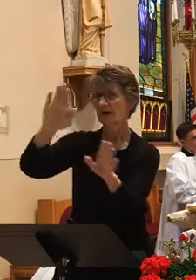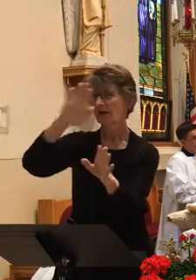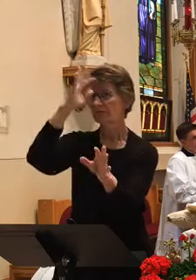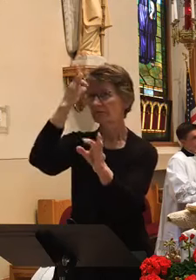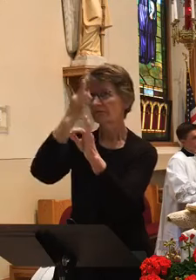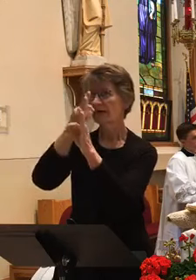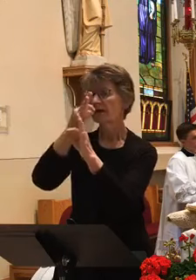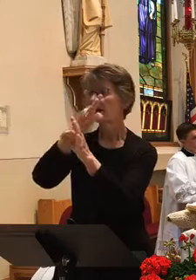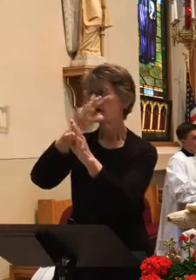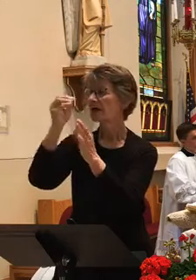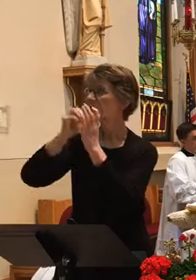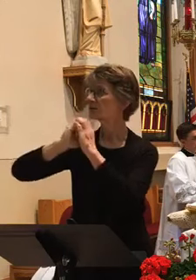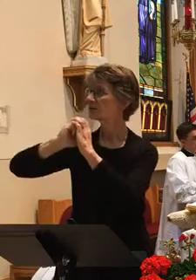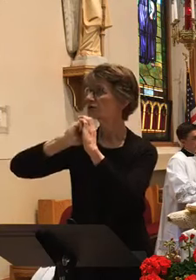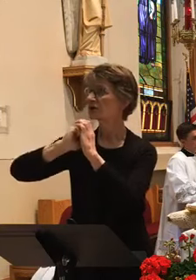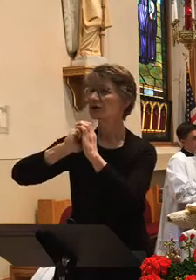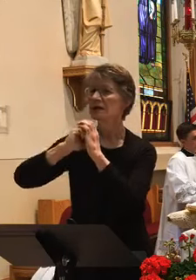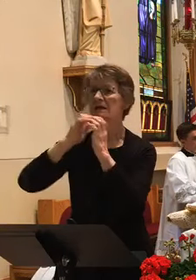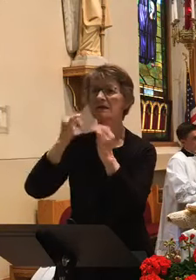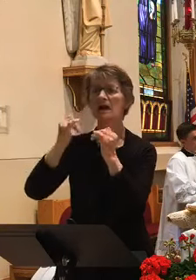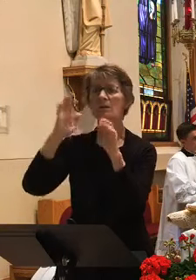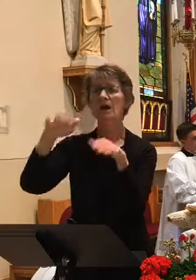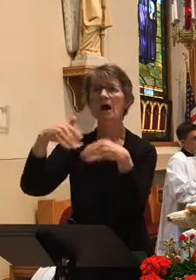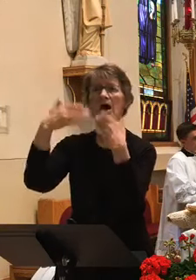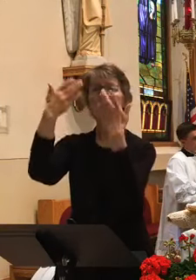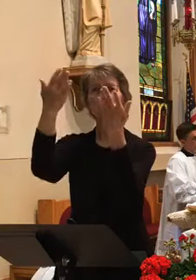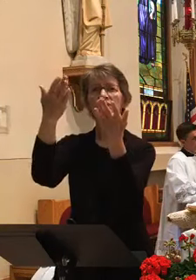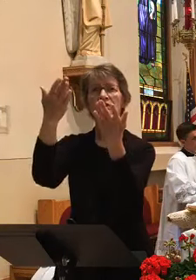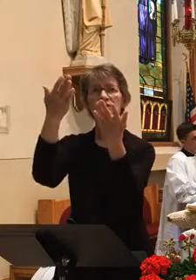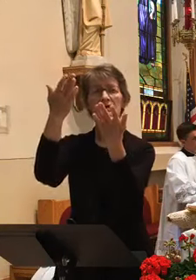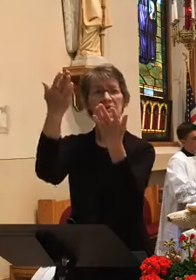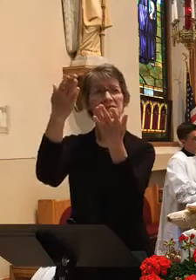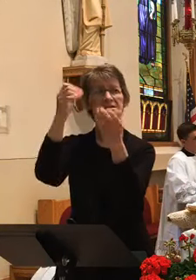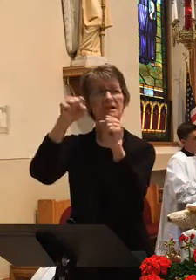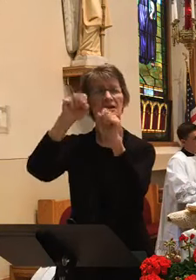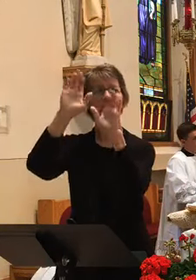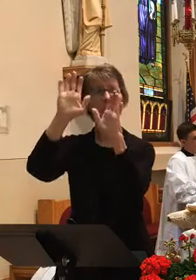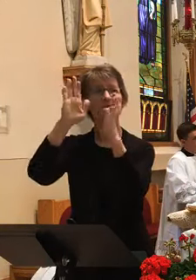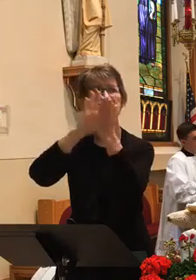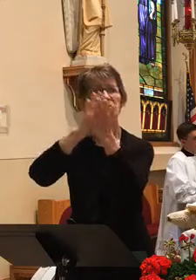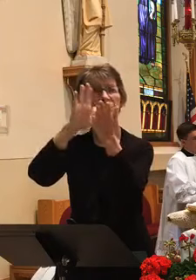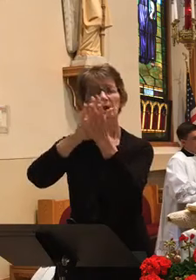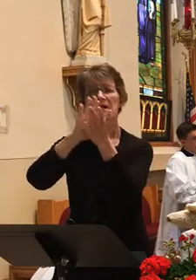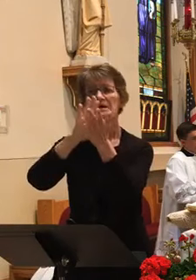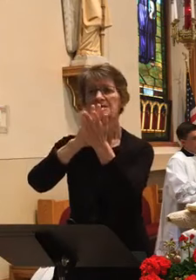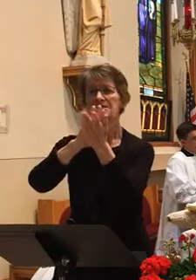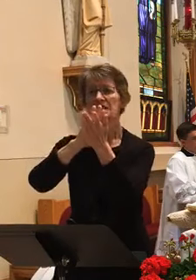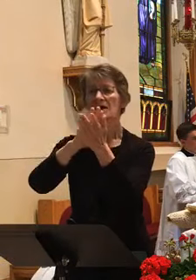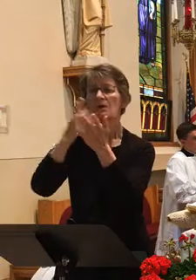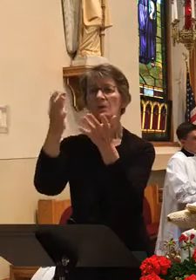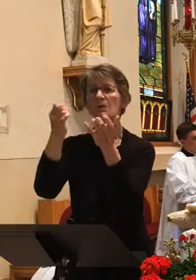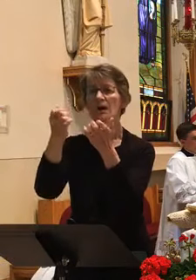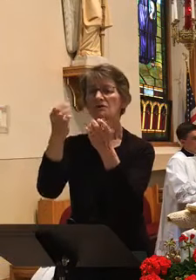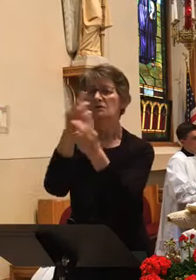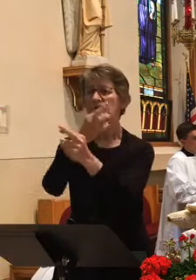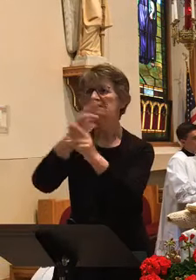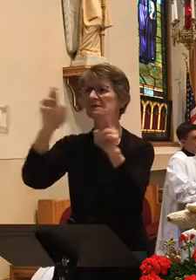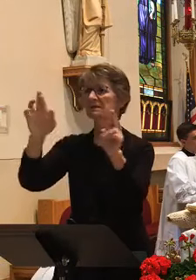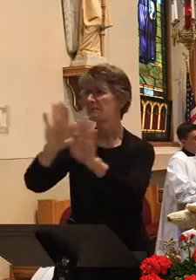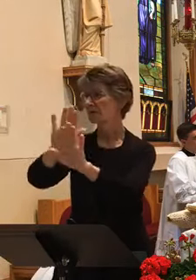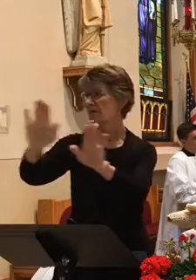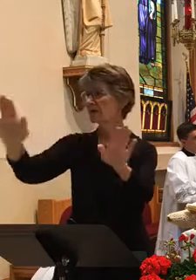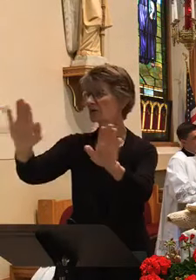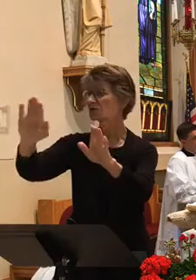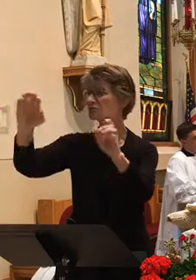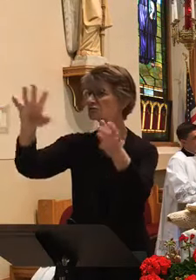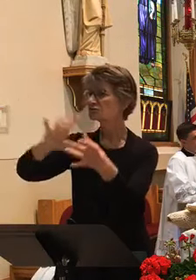we offer you the sacrifice of praise, or they offer it for themselves and all who are dear to them, for the redemption of their